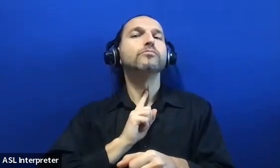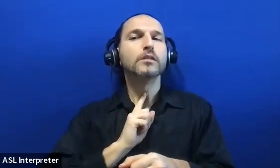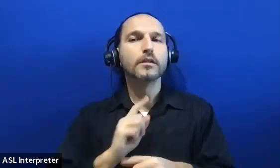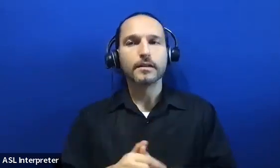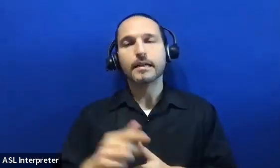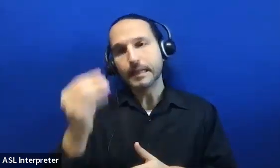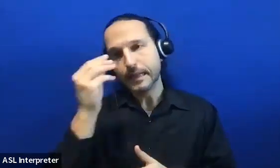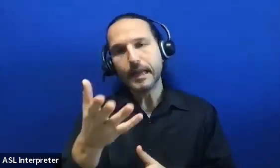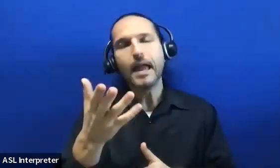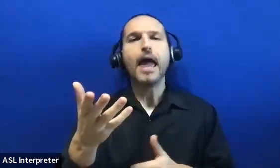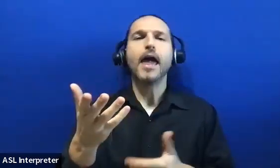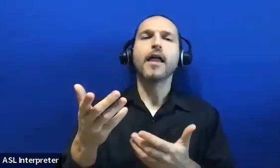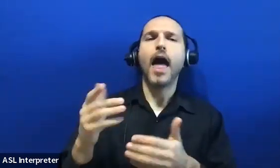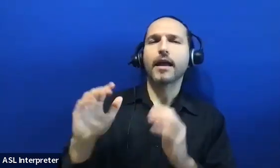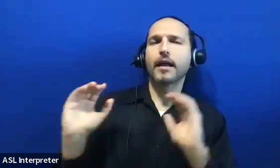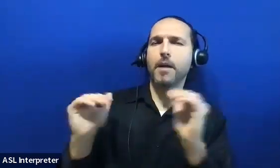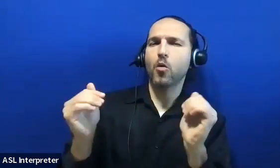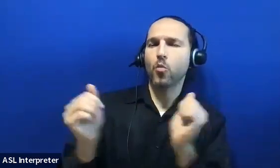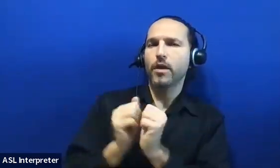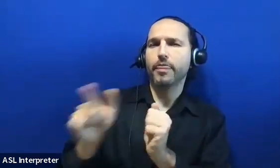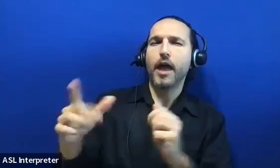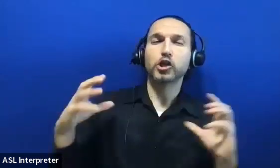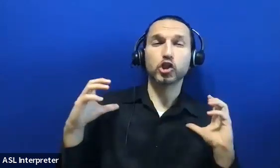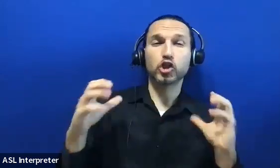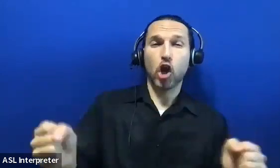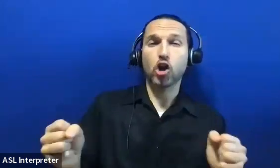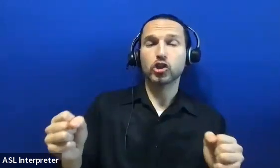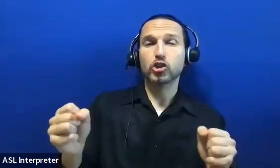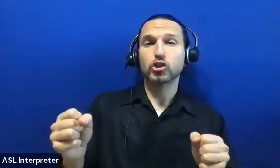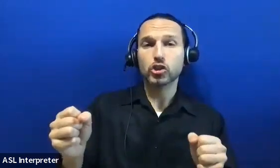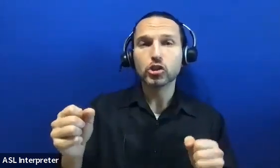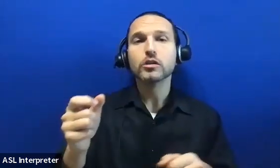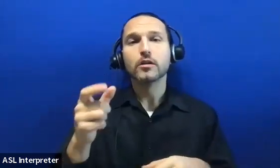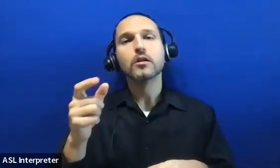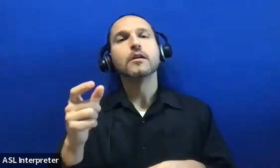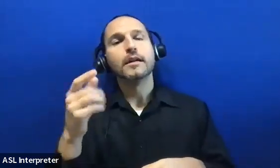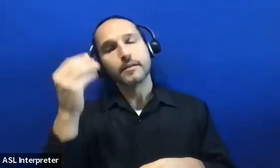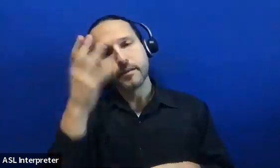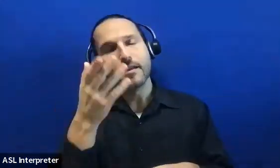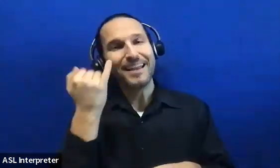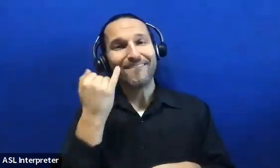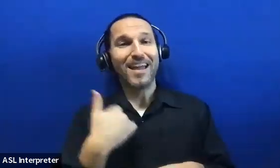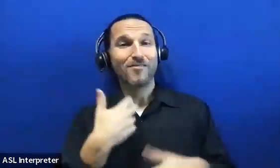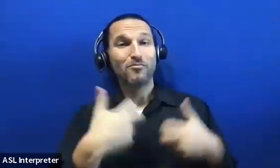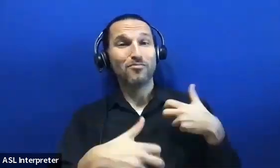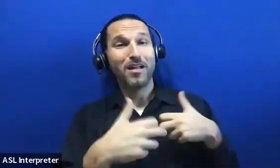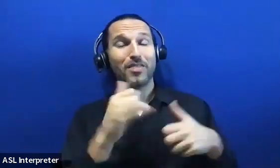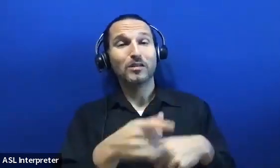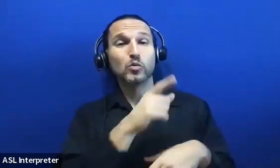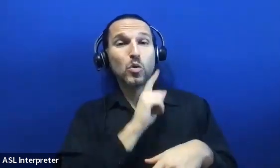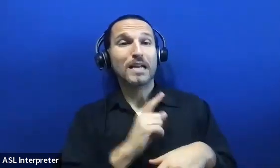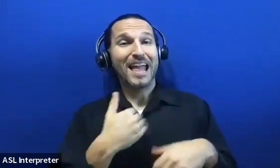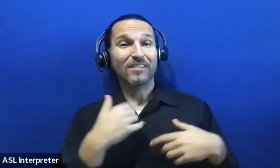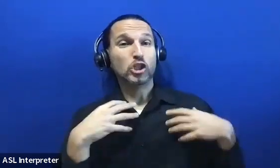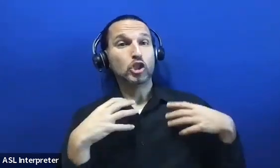is affected by CHARGE syndrome. But one of the big issues in having disordered swallowing, especially in children